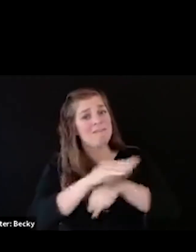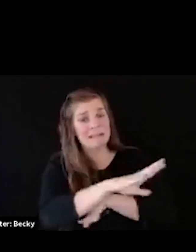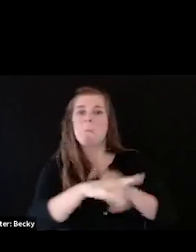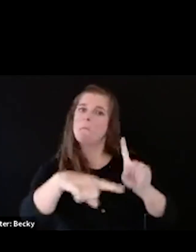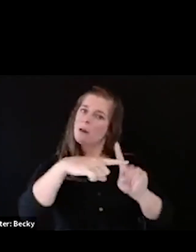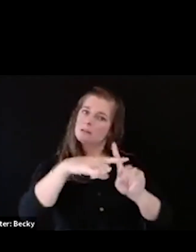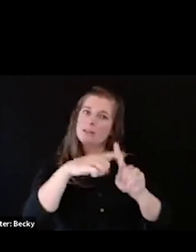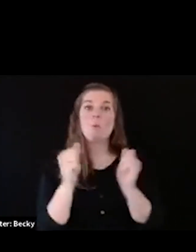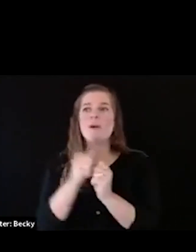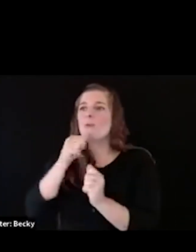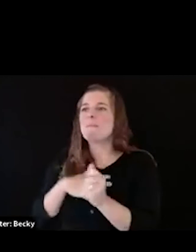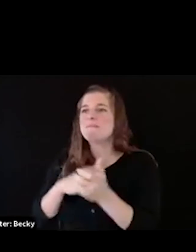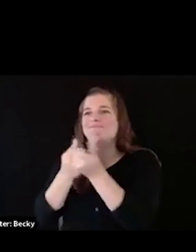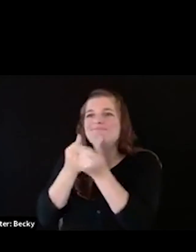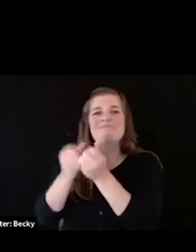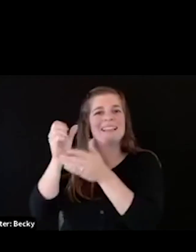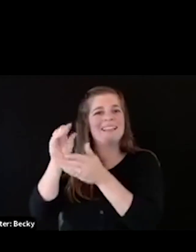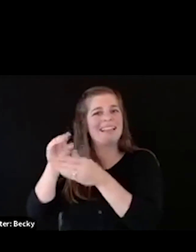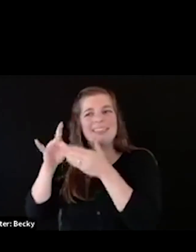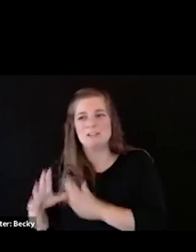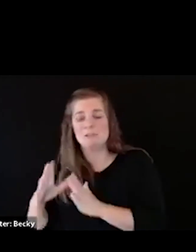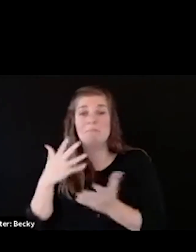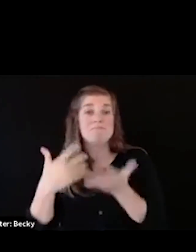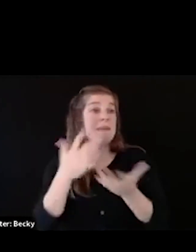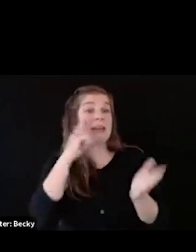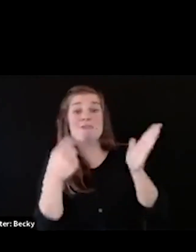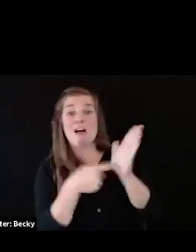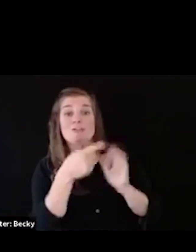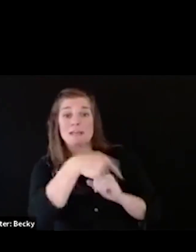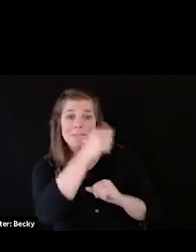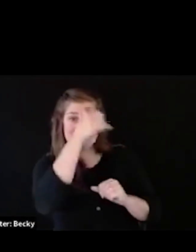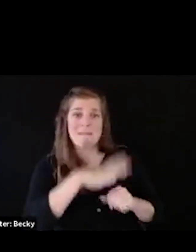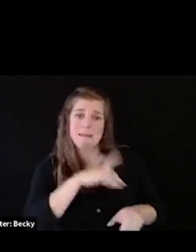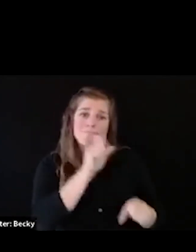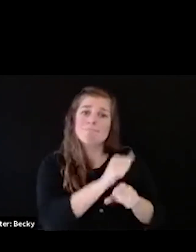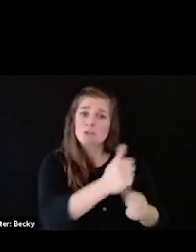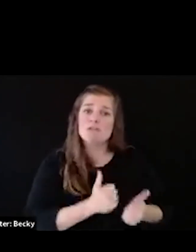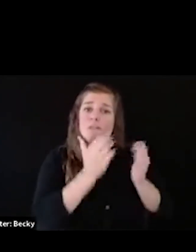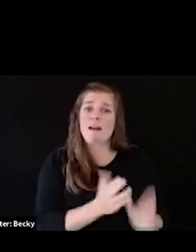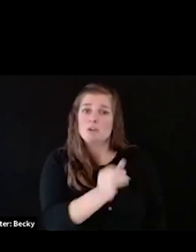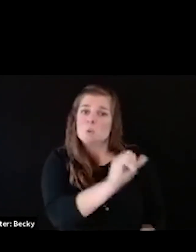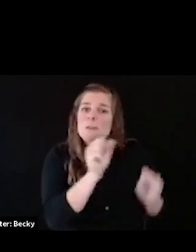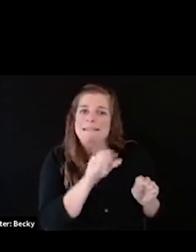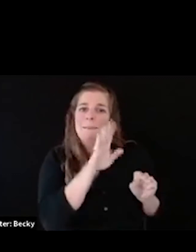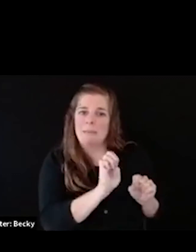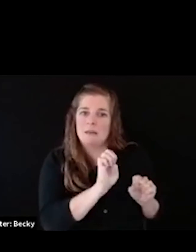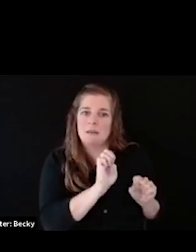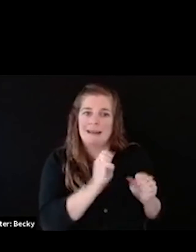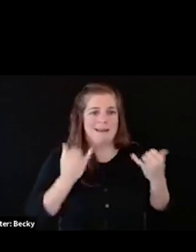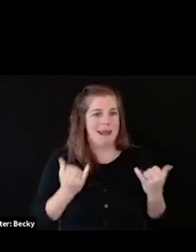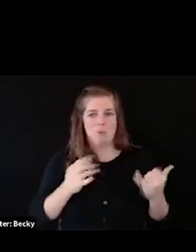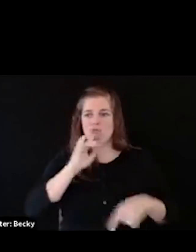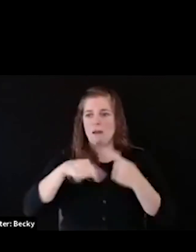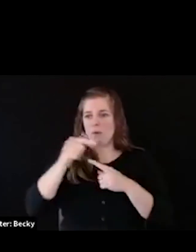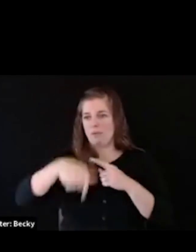advocacy and leadership, whether it's acknowledging men as victims of sexual violence and the needs of men as survivors of sexual violence, all of which we're talking about in our culture